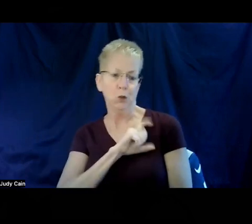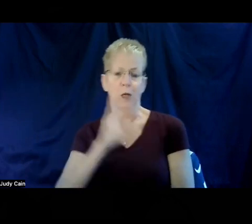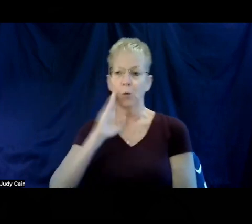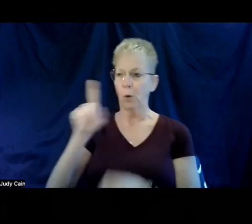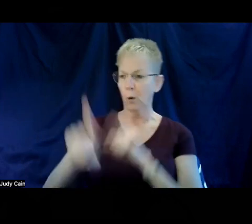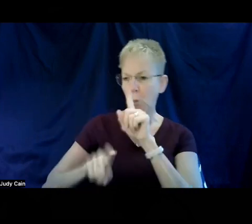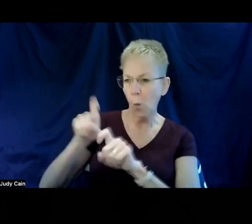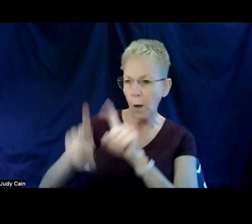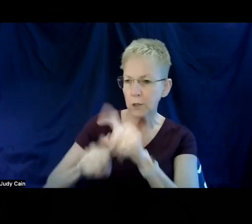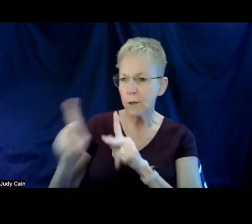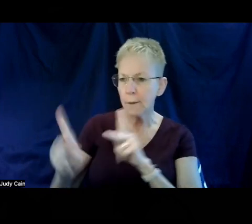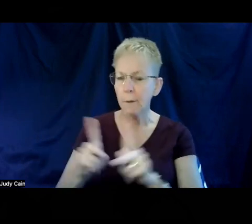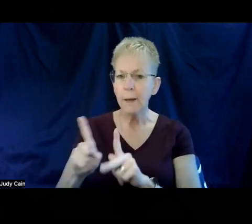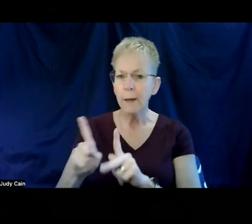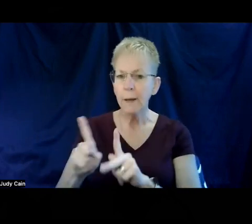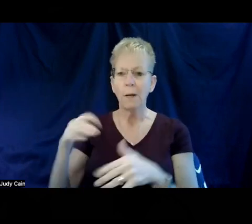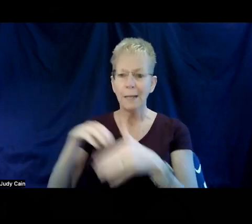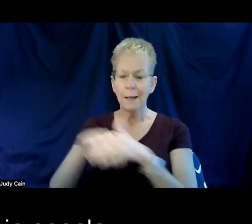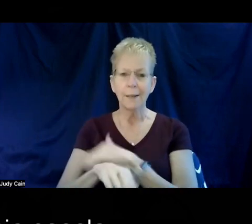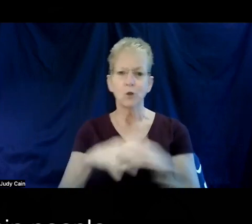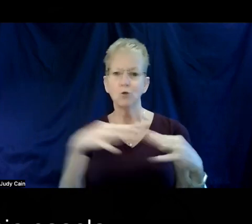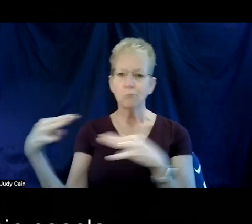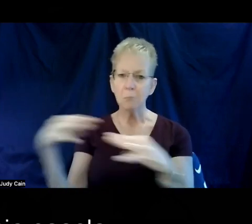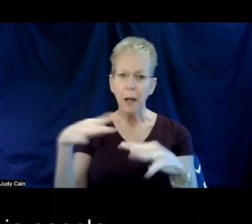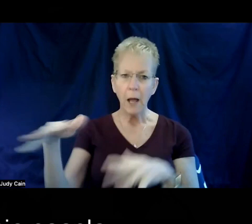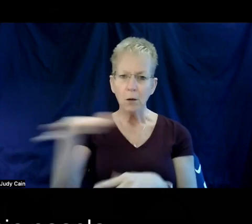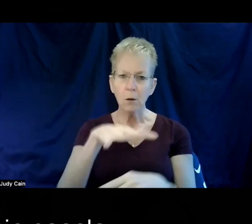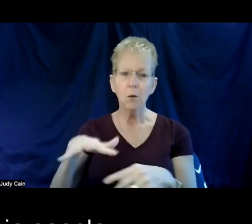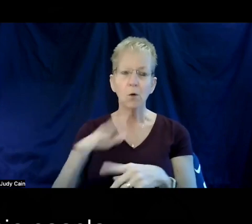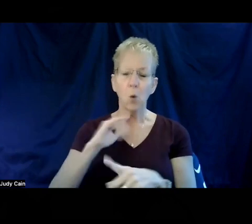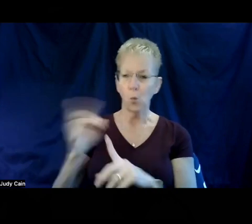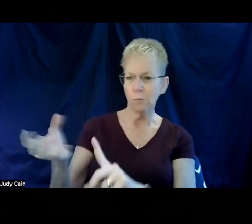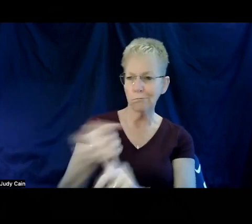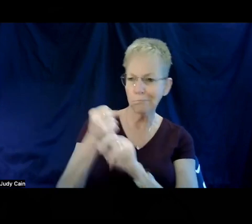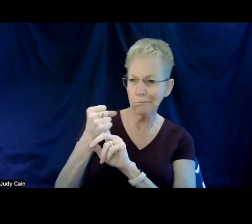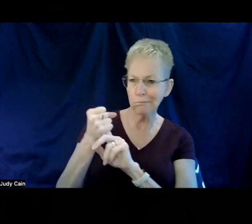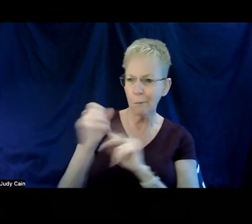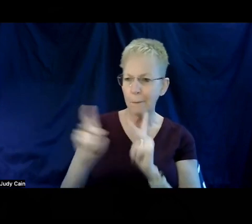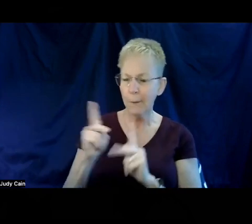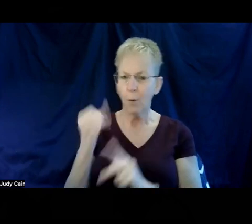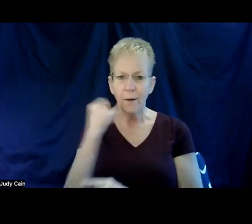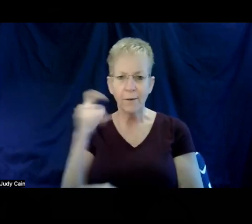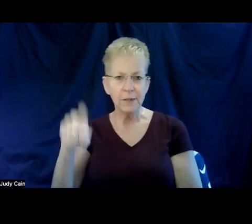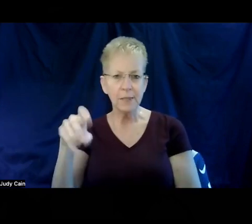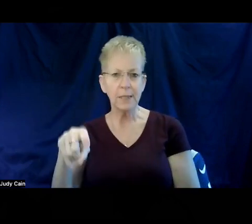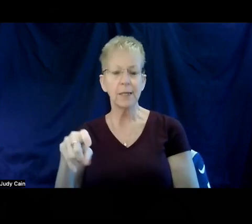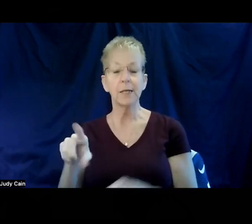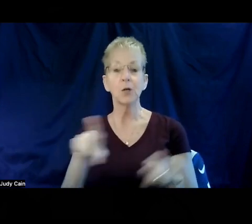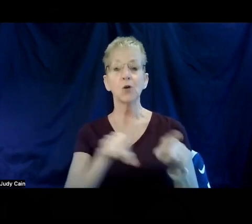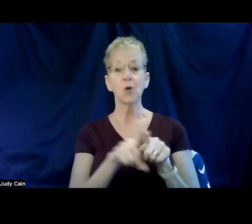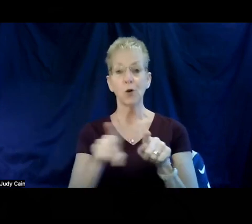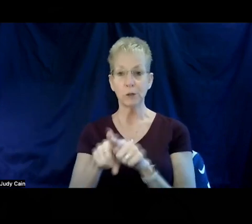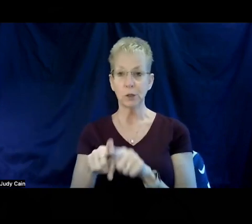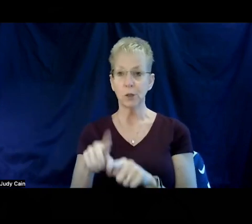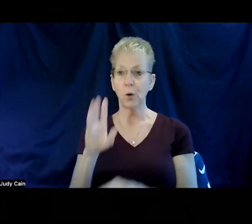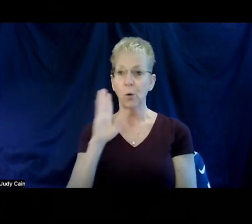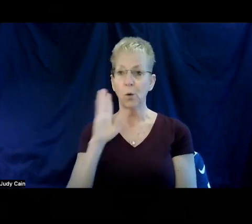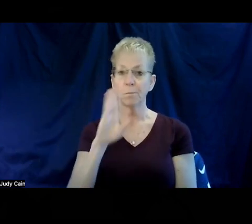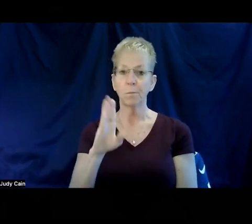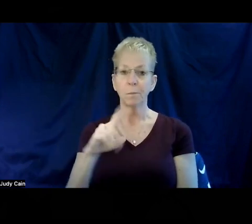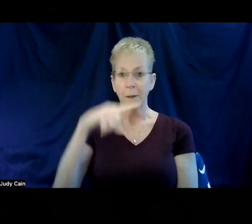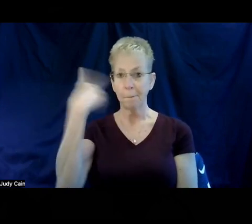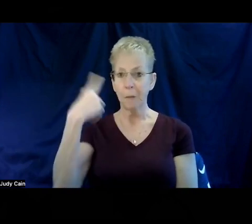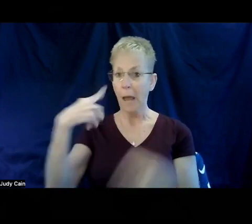people coming into the battle area. They would detain people necessary. They also did black